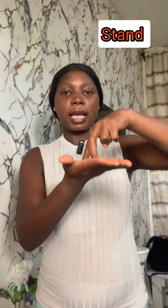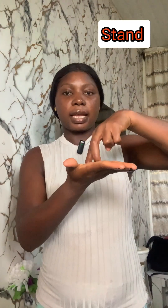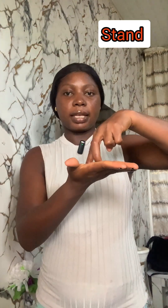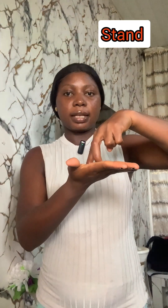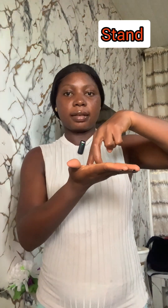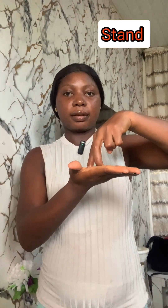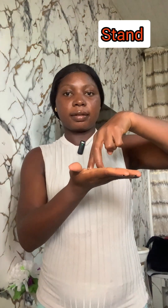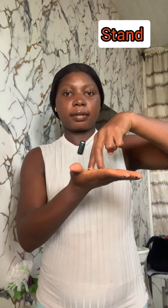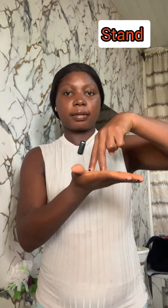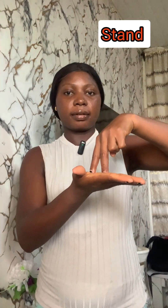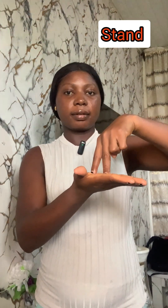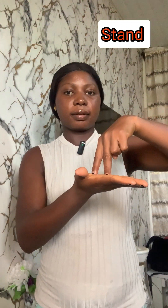Stand.